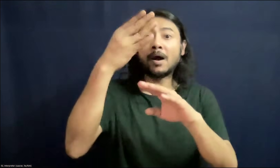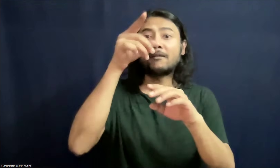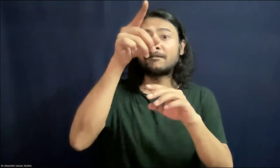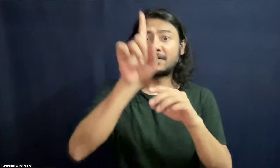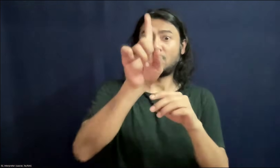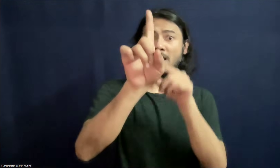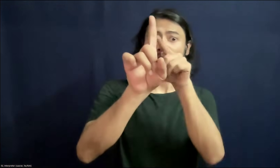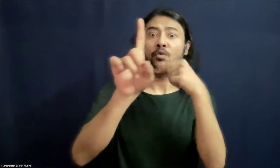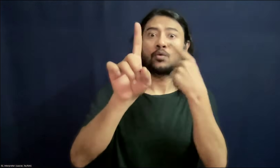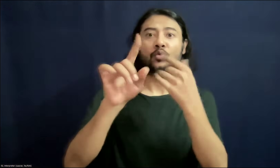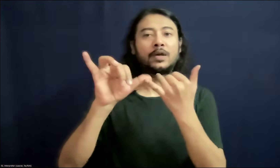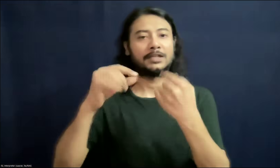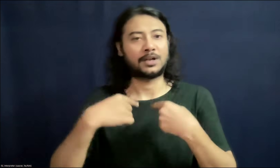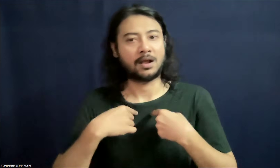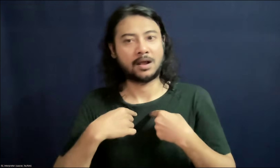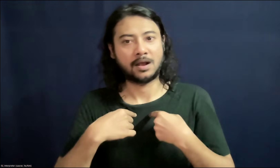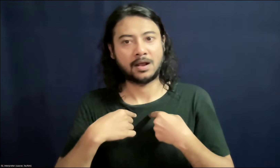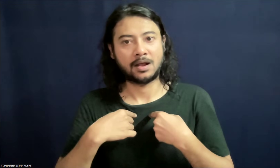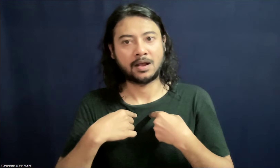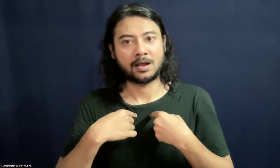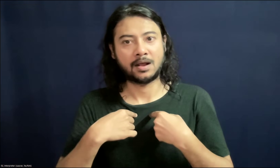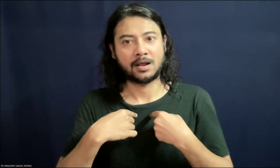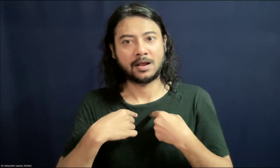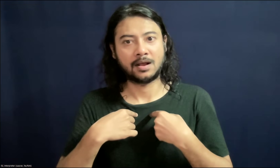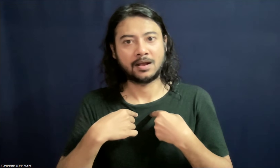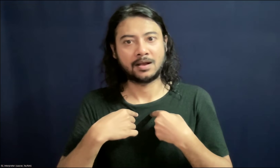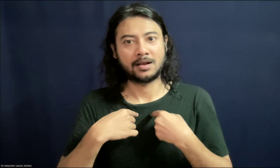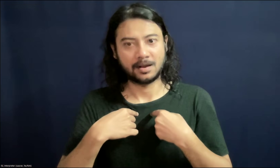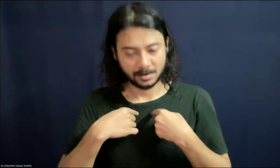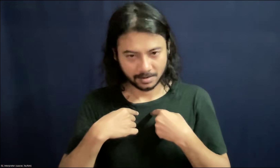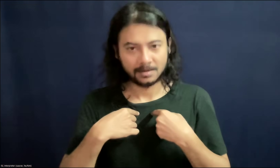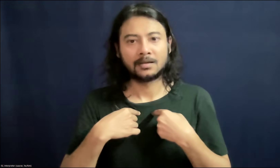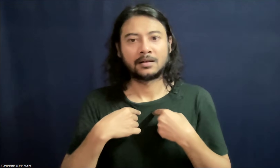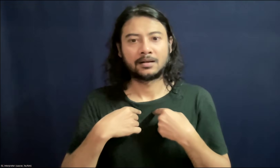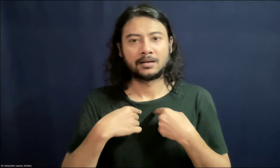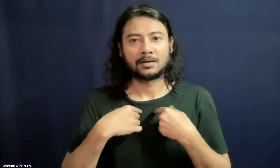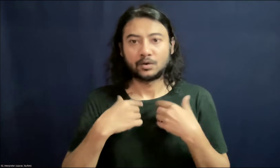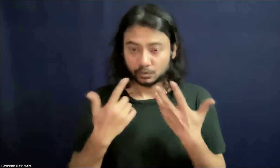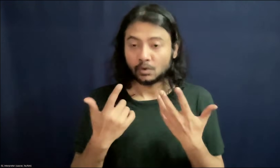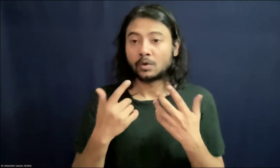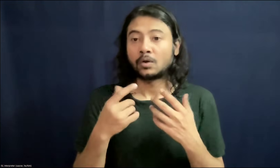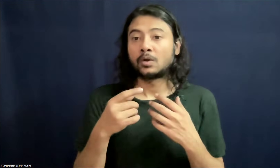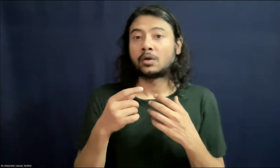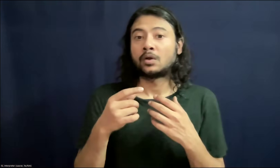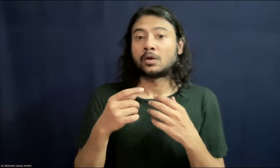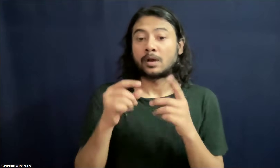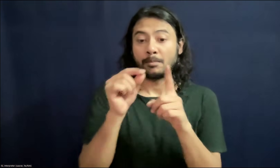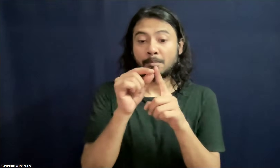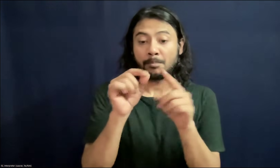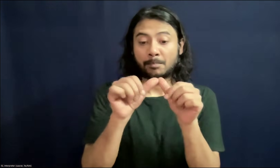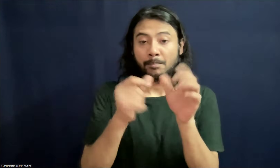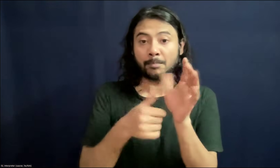So difference between Paramatma and Krishna is that Paramatma comes after Krishna, means he's